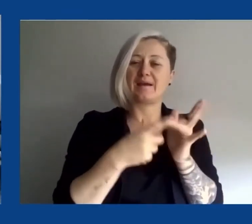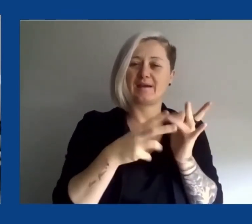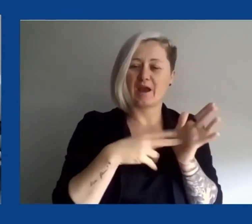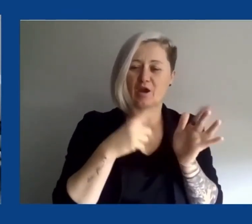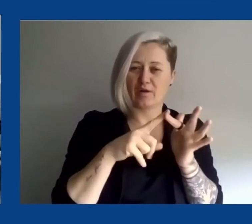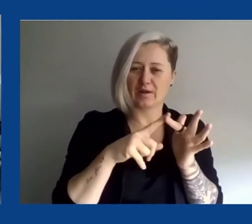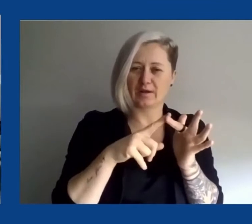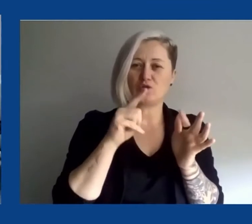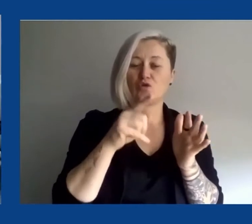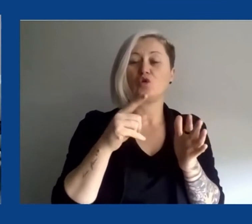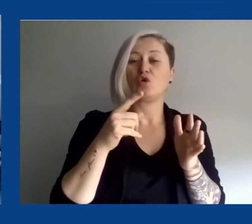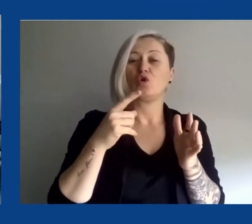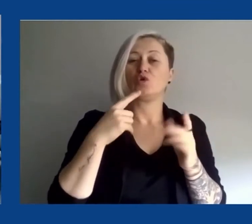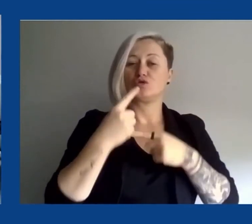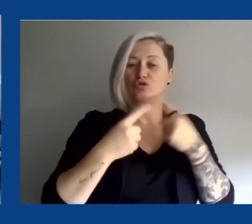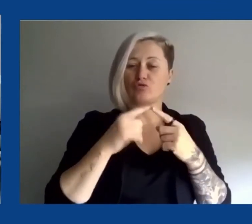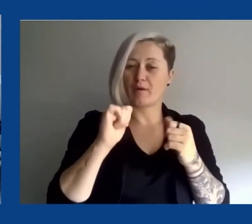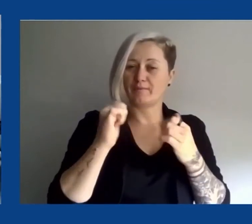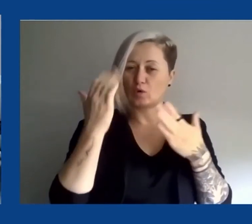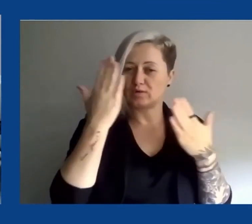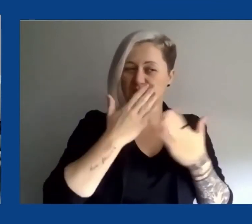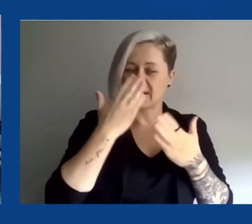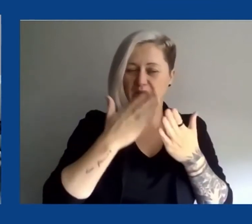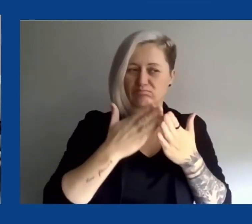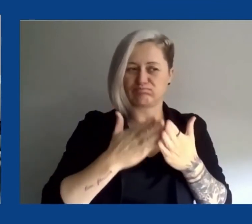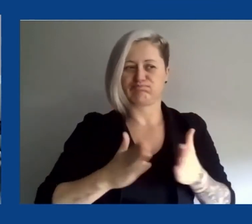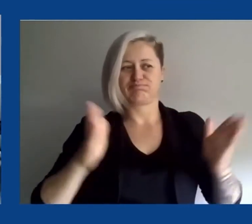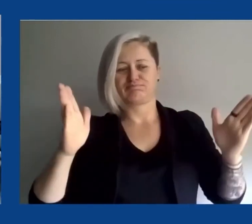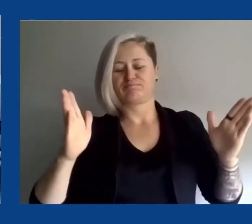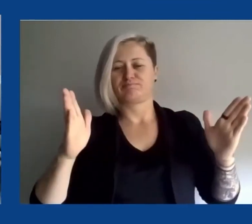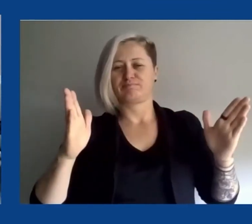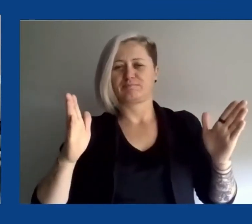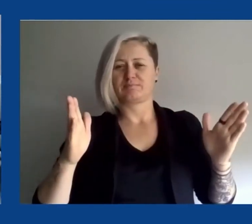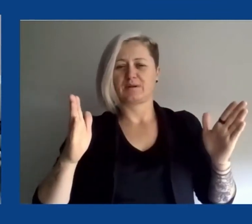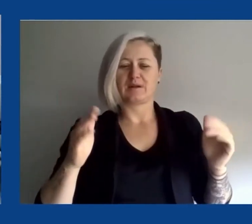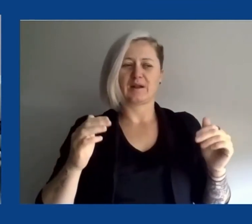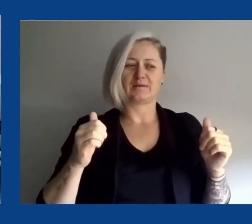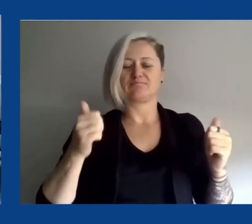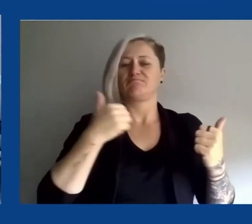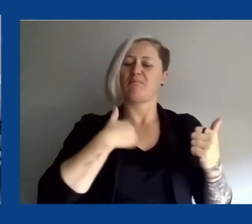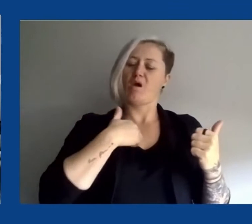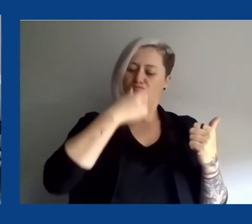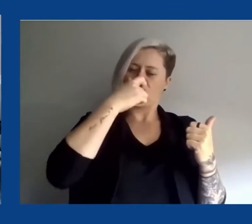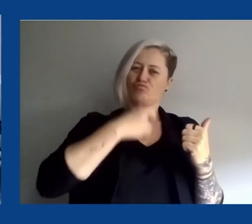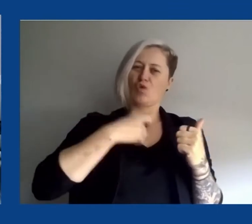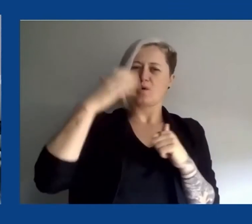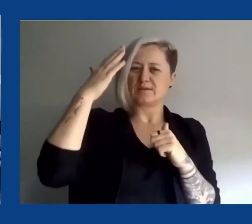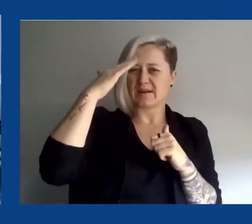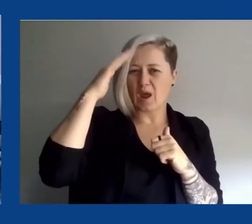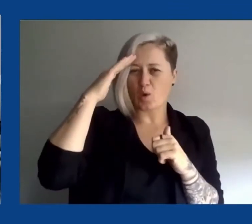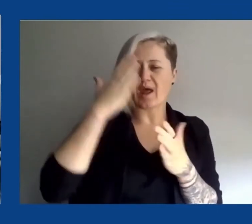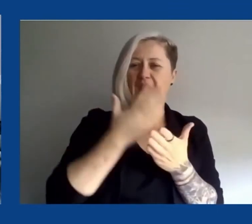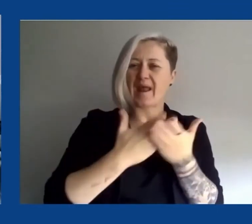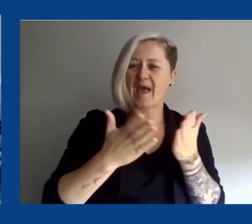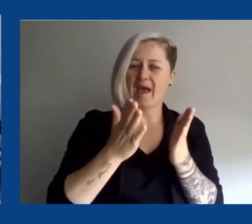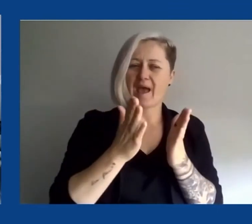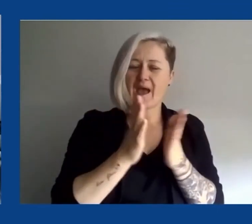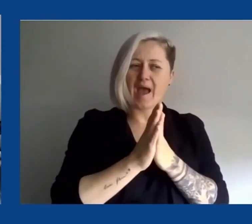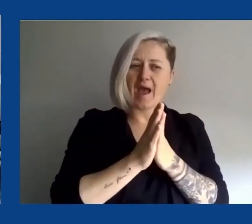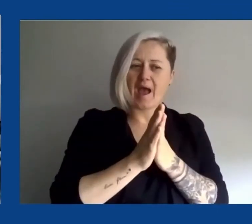your study broadly as defining my role as an elder and how the transmission of that knowledge